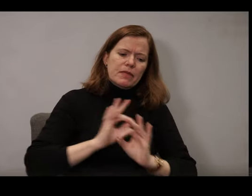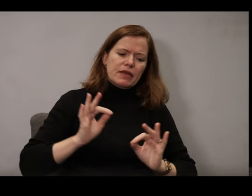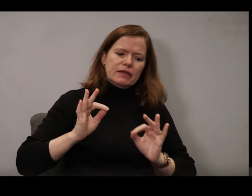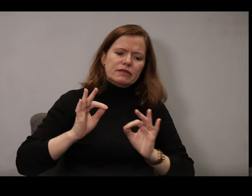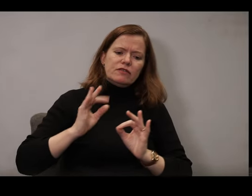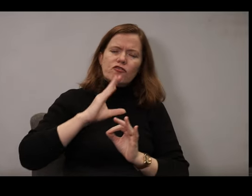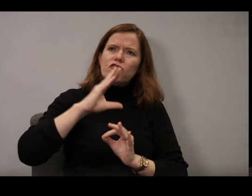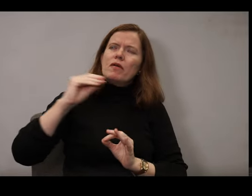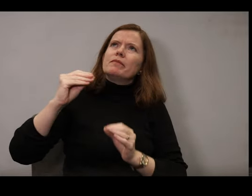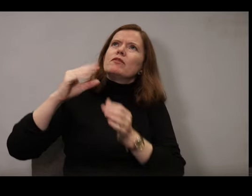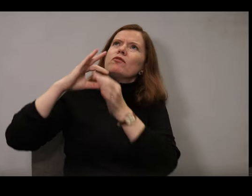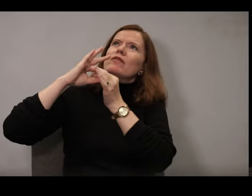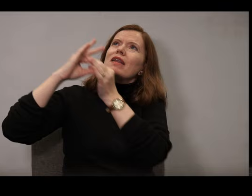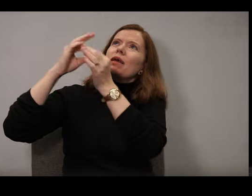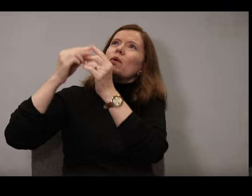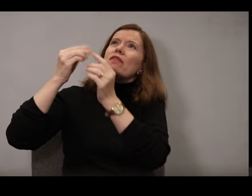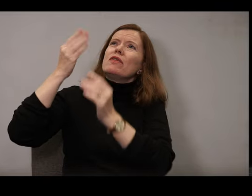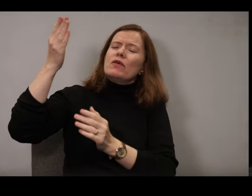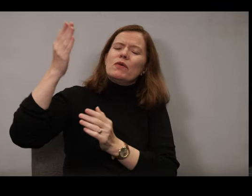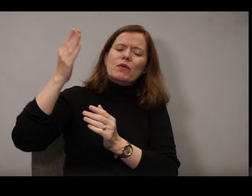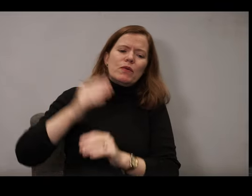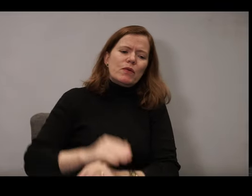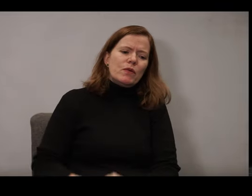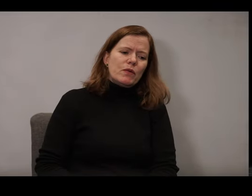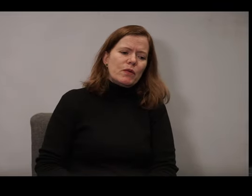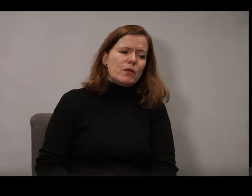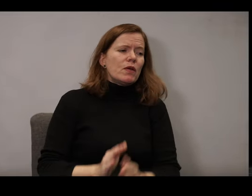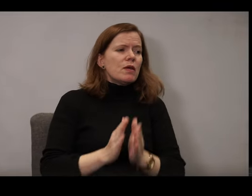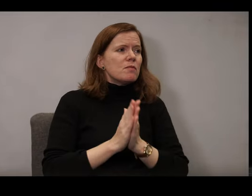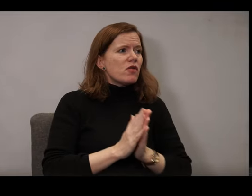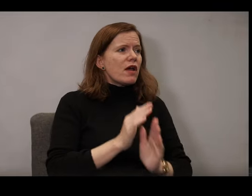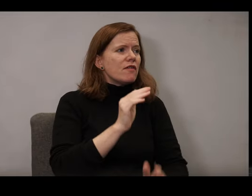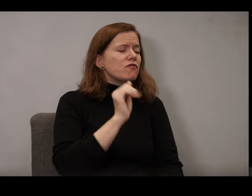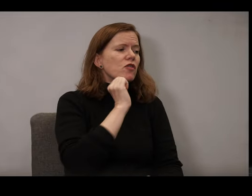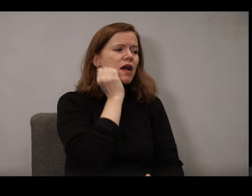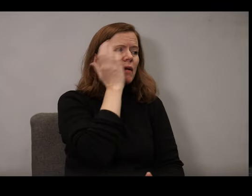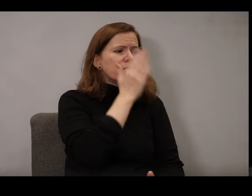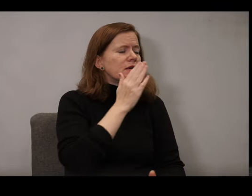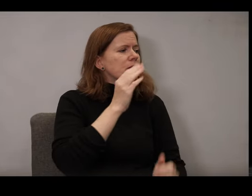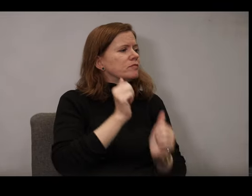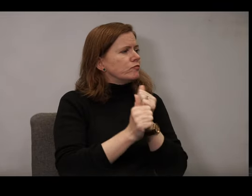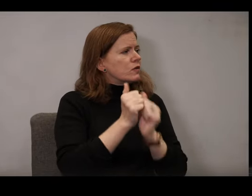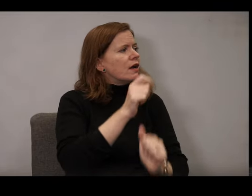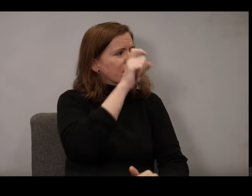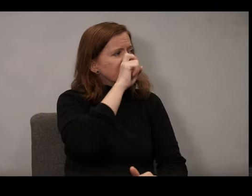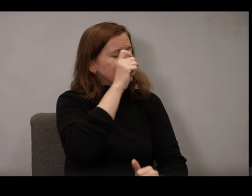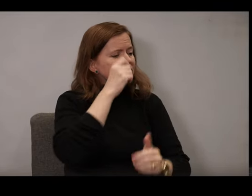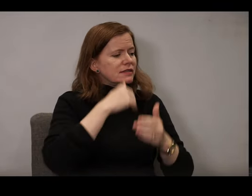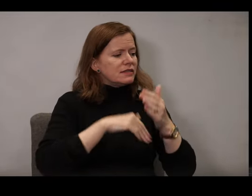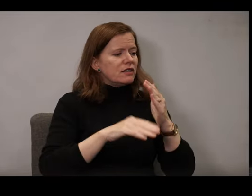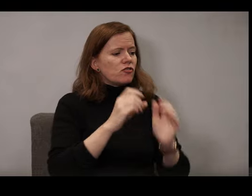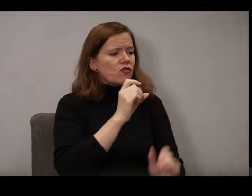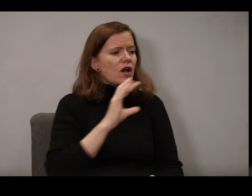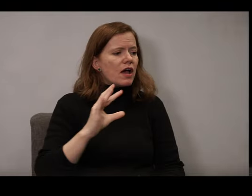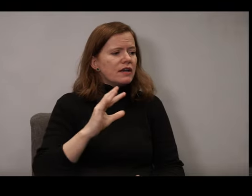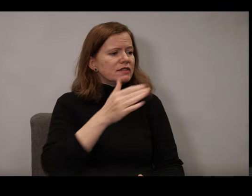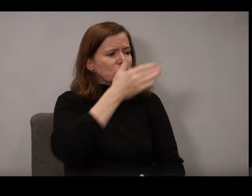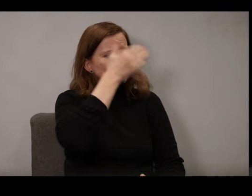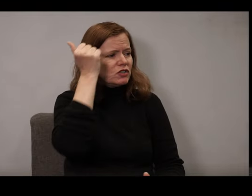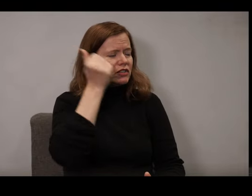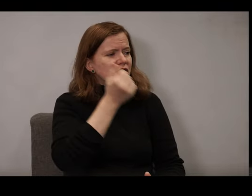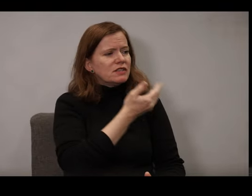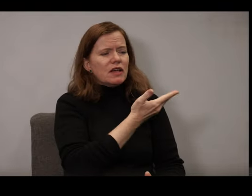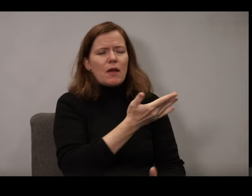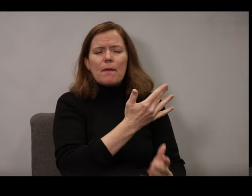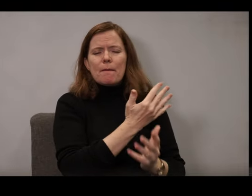you. We pray for our Aboriginal brothers and sisters in Christ. We thank you for the deep godliness of